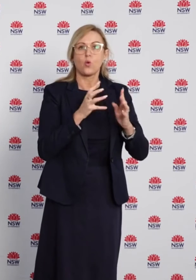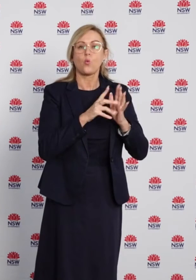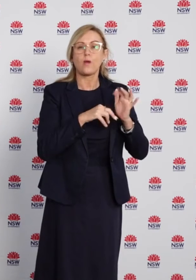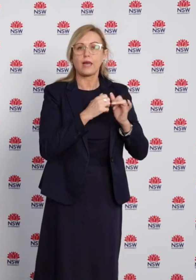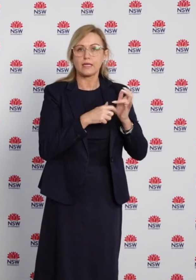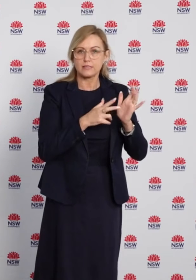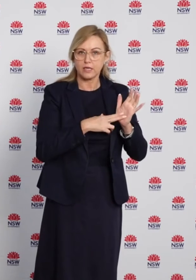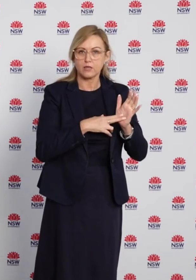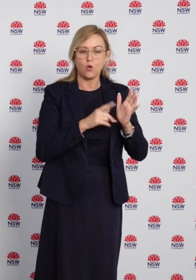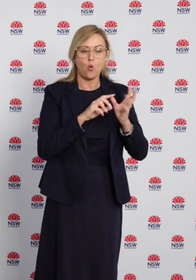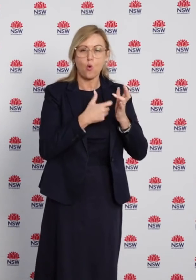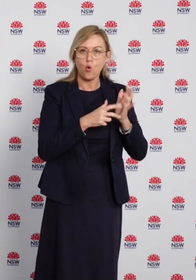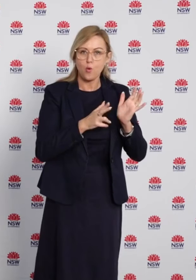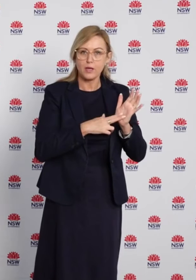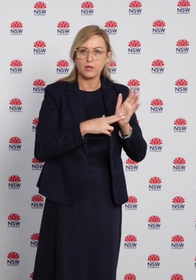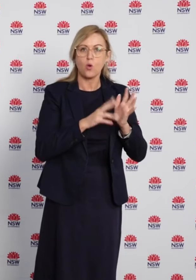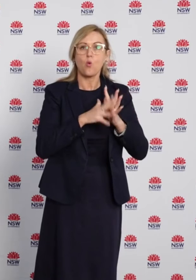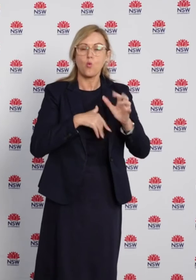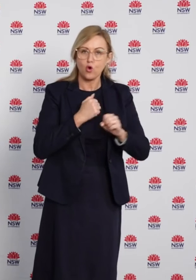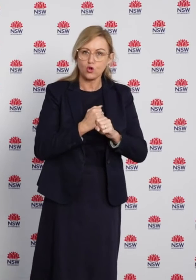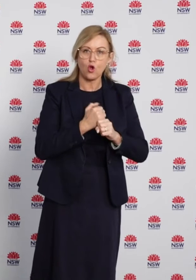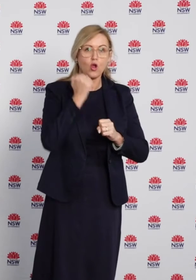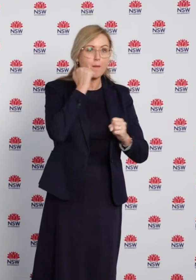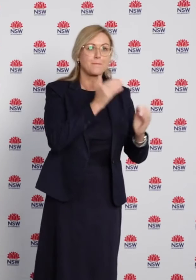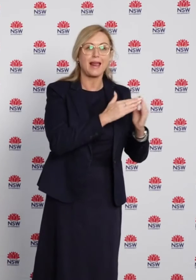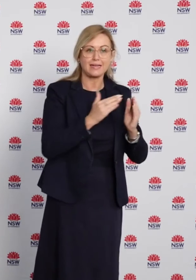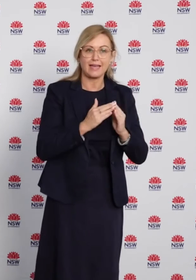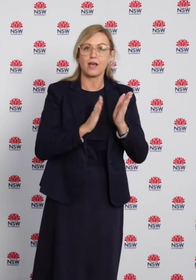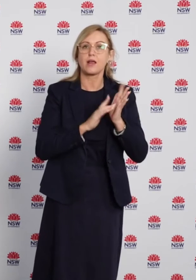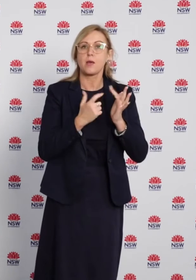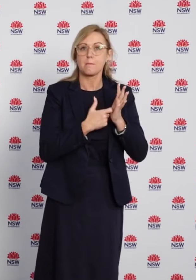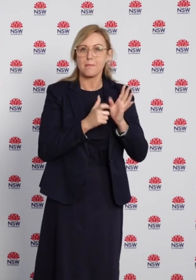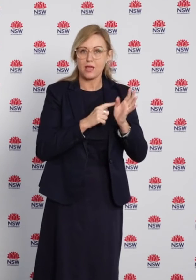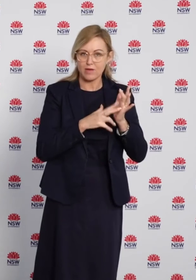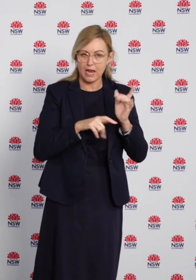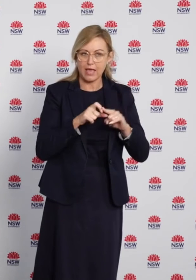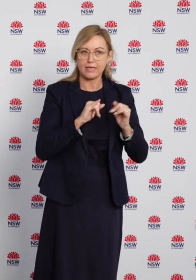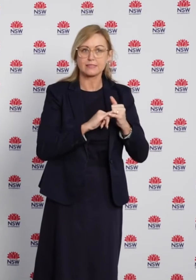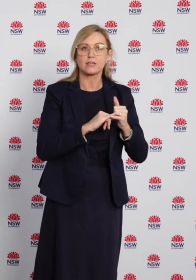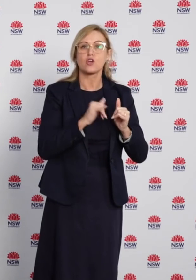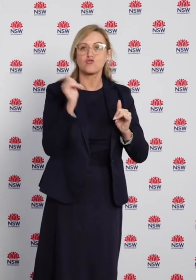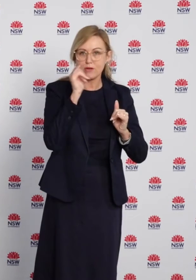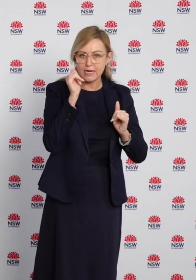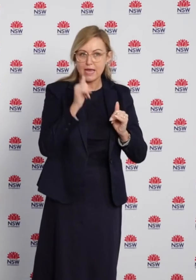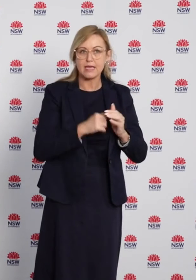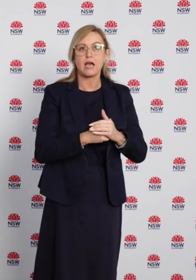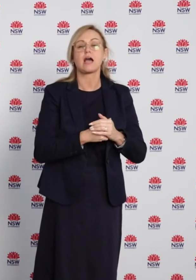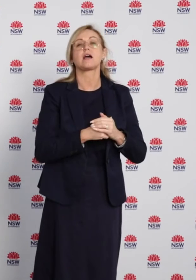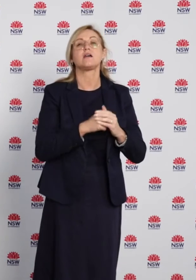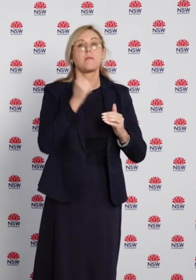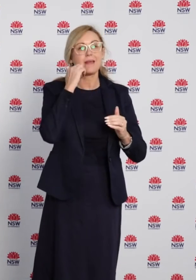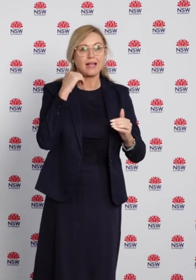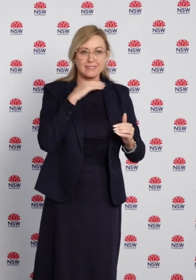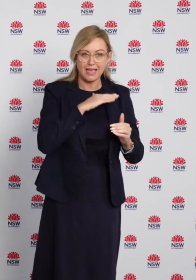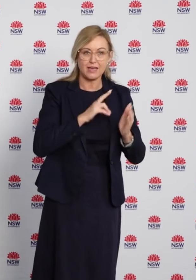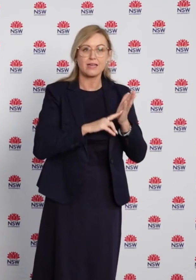Wales, Auburn, Merrylands, Wollongong, Blacktown, Liverpool, Greenacre, Bankstown and Narromine in central western